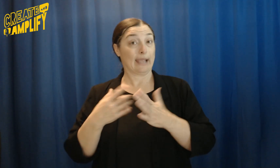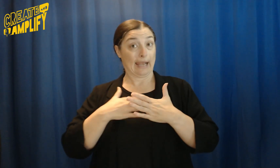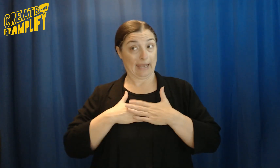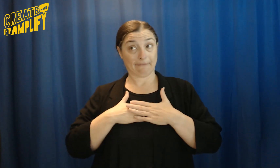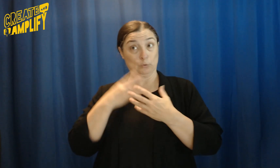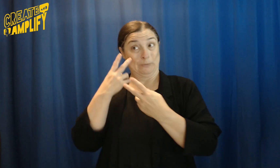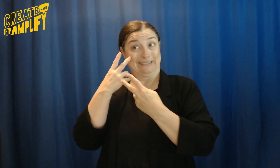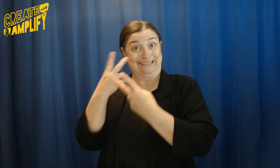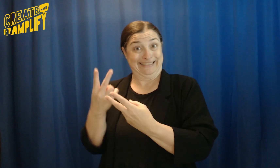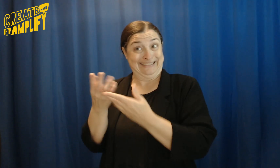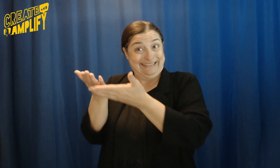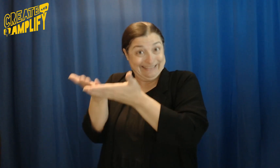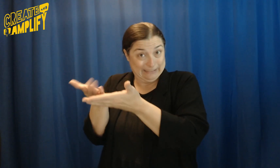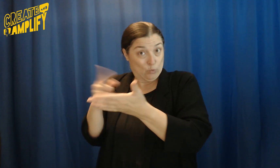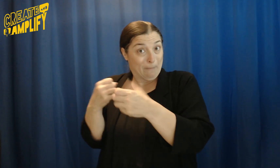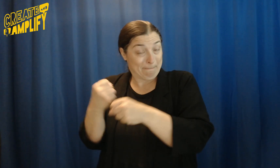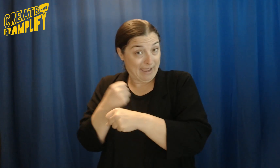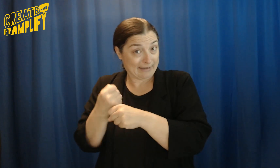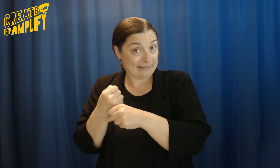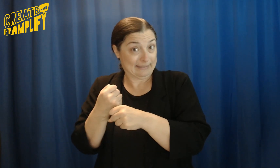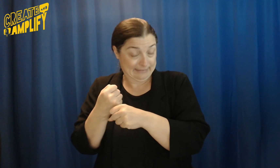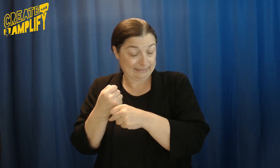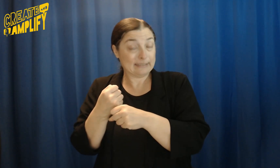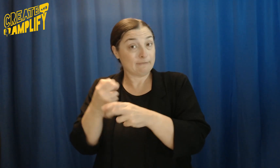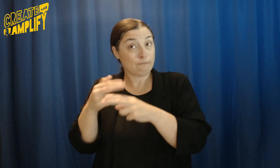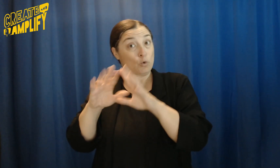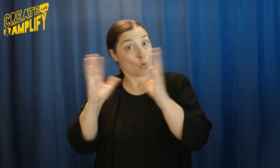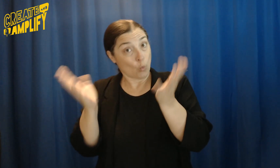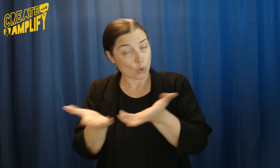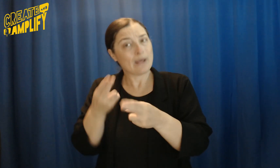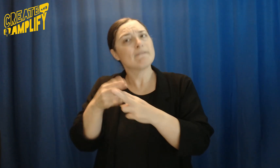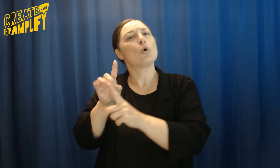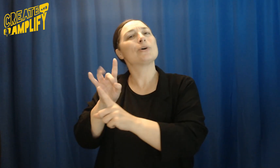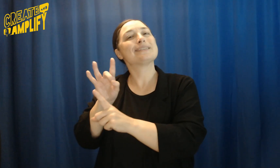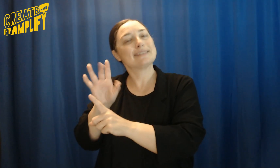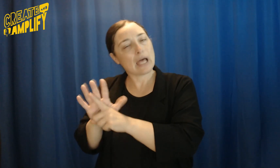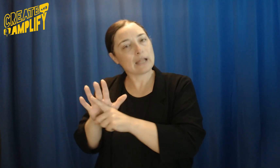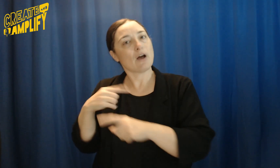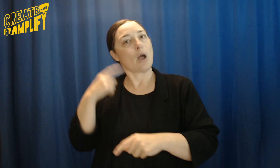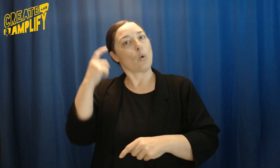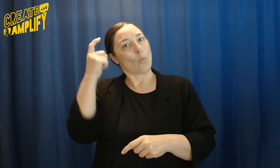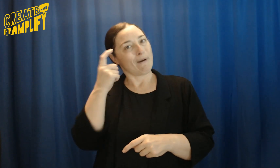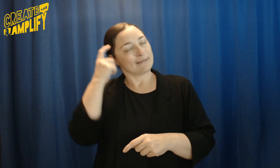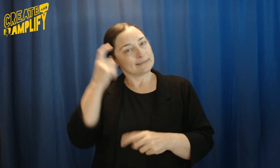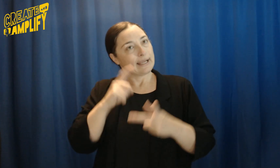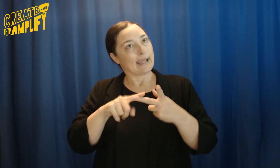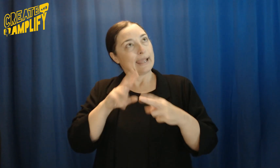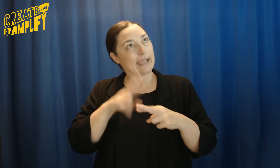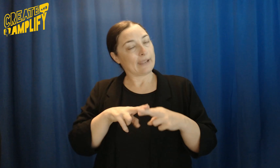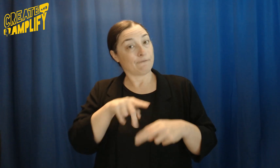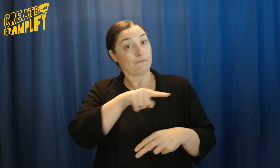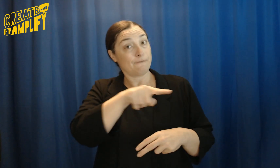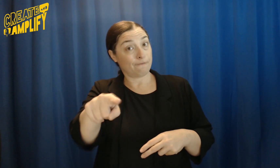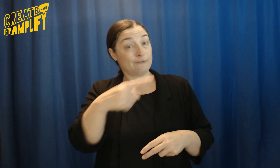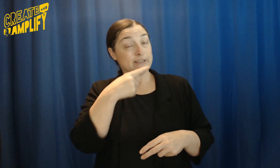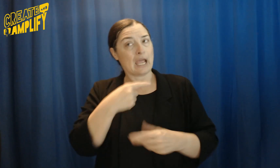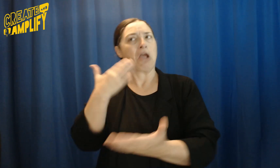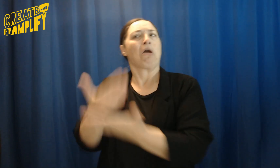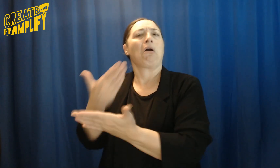Michelle's making for the world and for herself. I wonder if instead of saying do this, we could say,